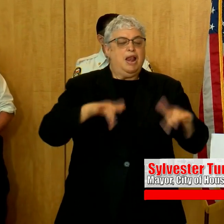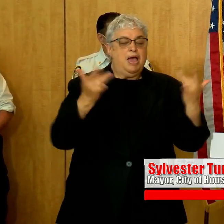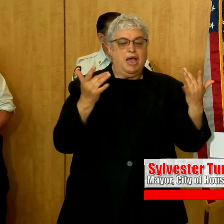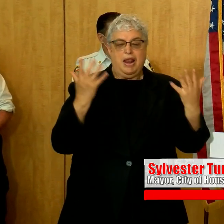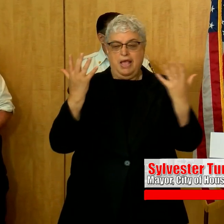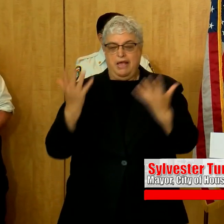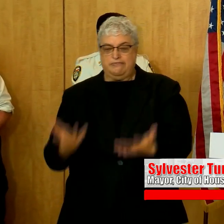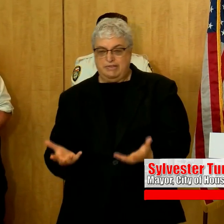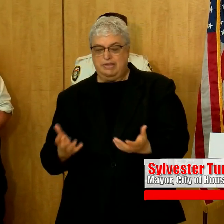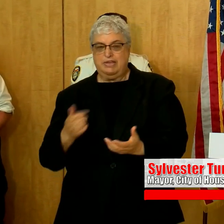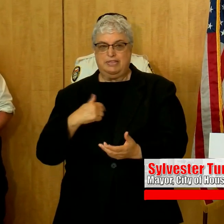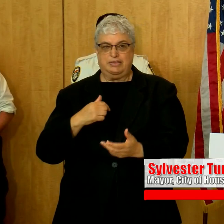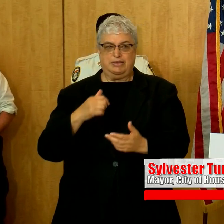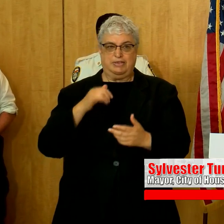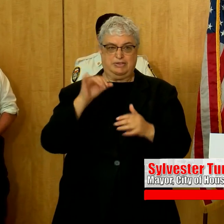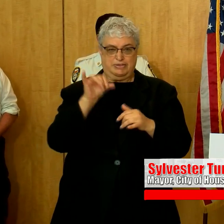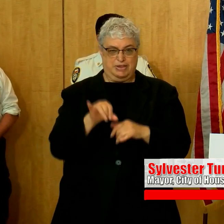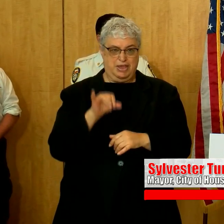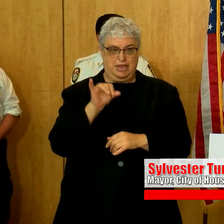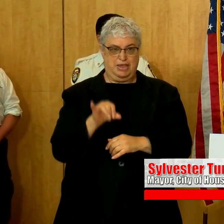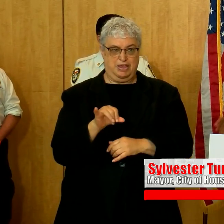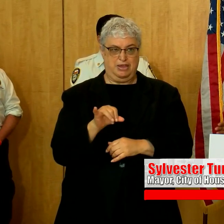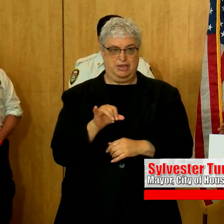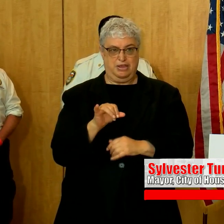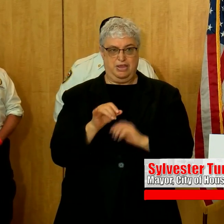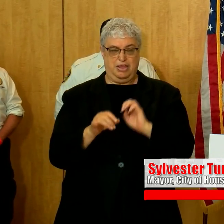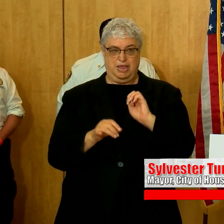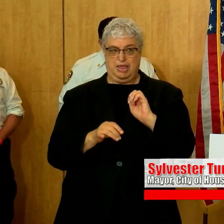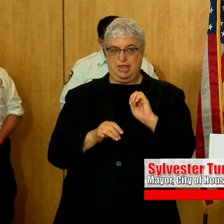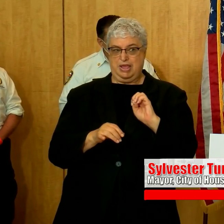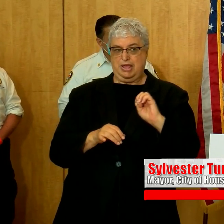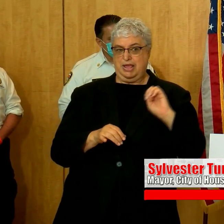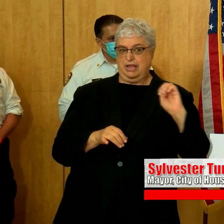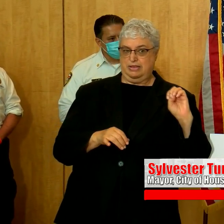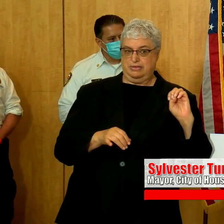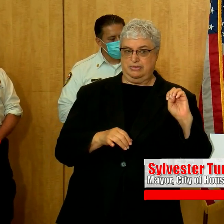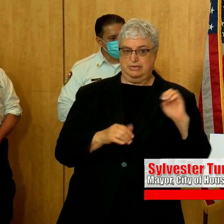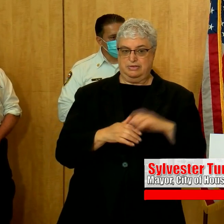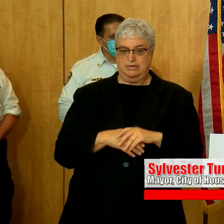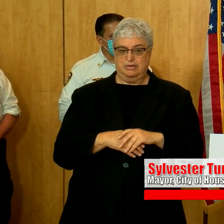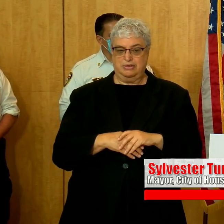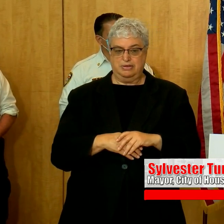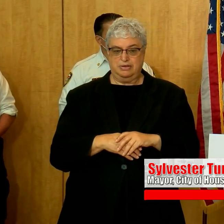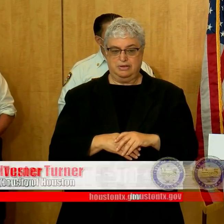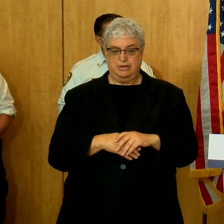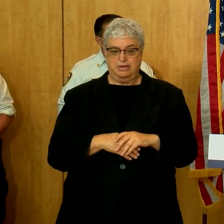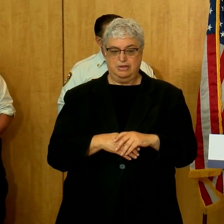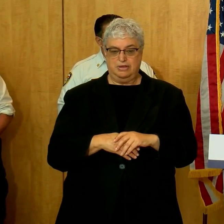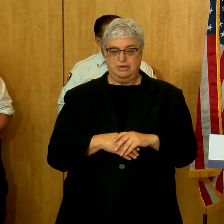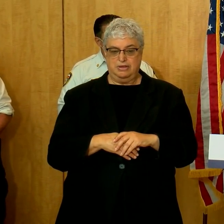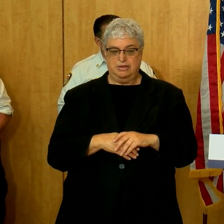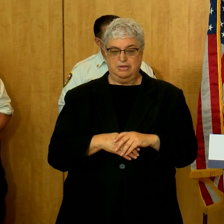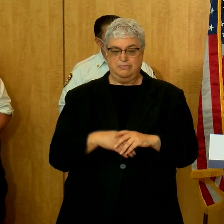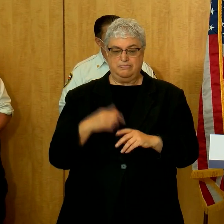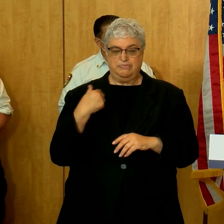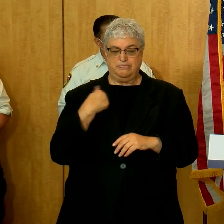To the extent this storm remains too on the east side, and we don't get